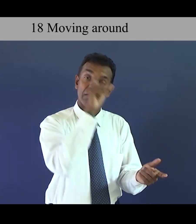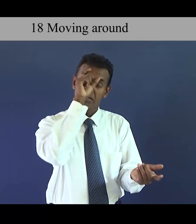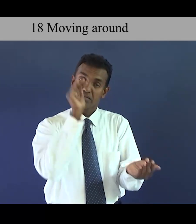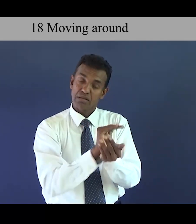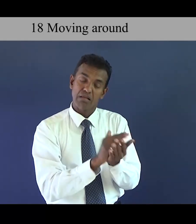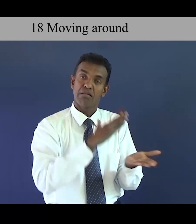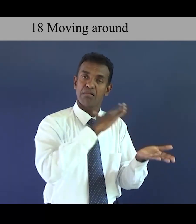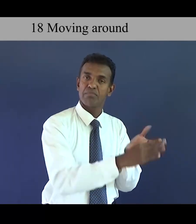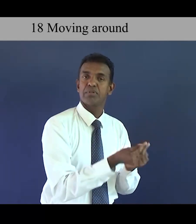their parents.